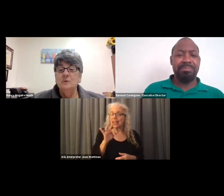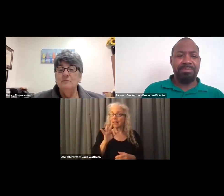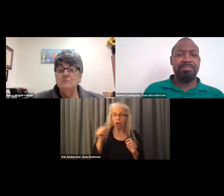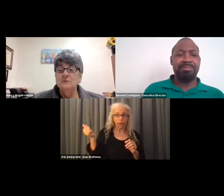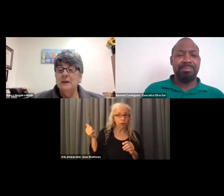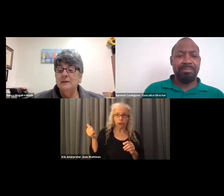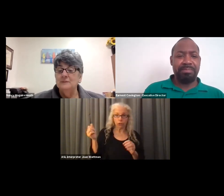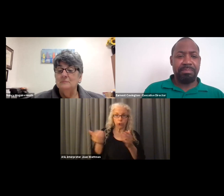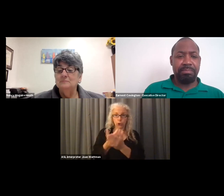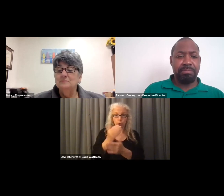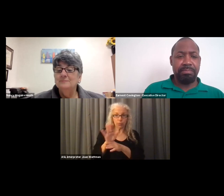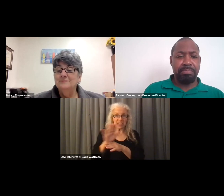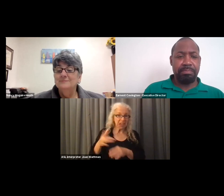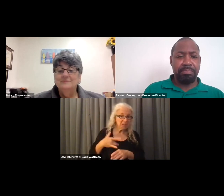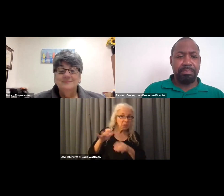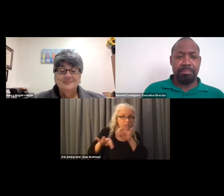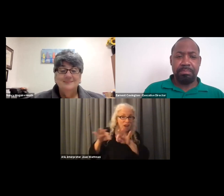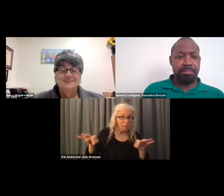think we've come to an end.